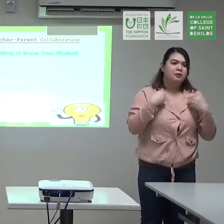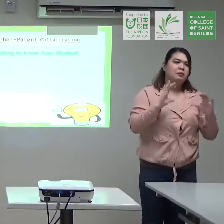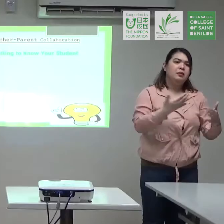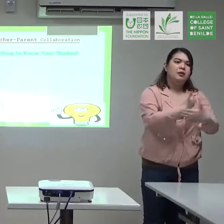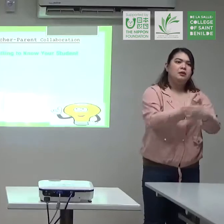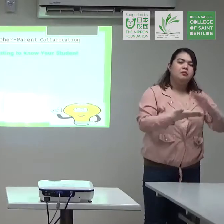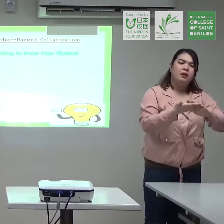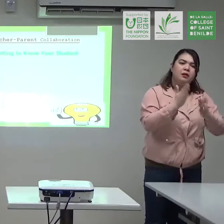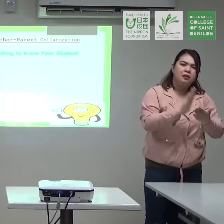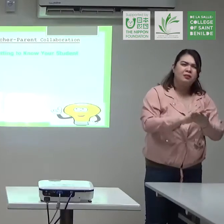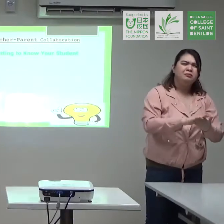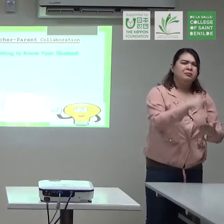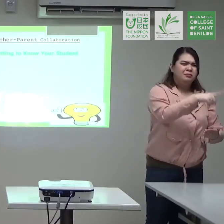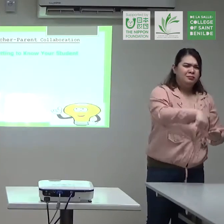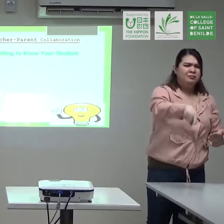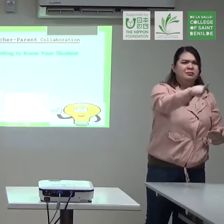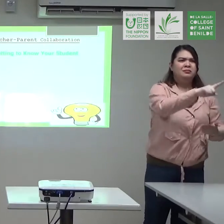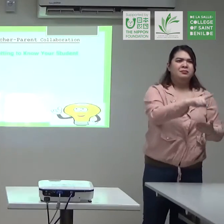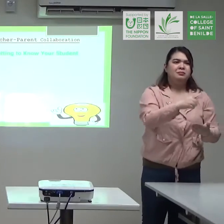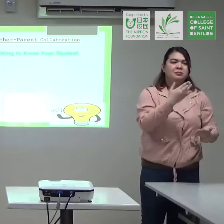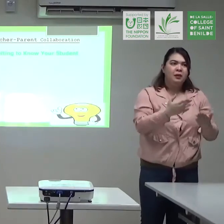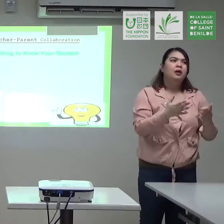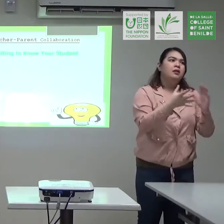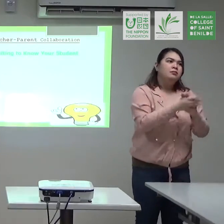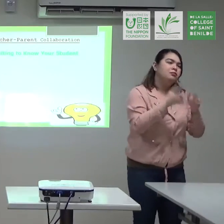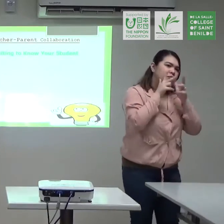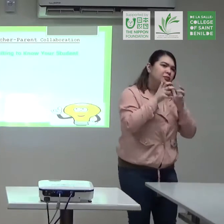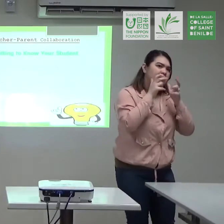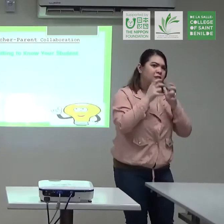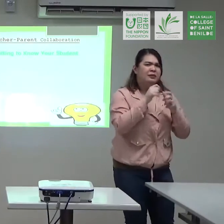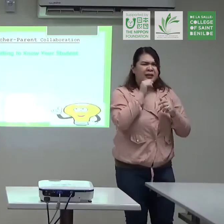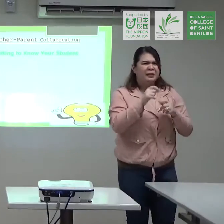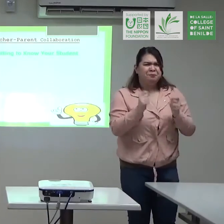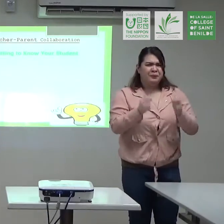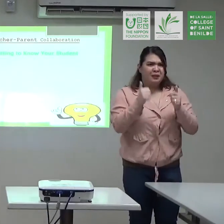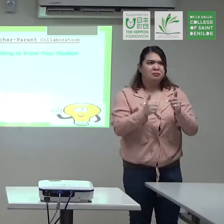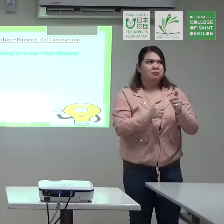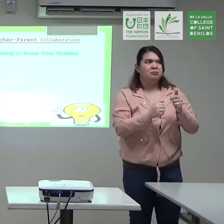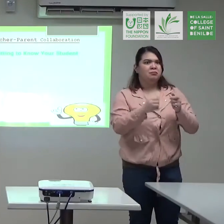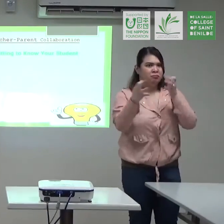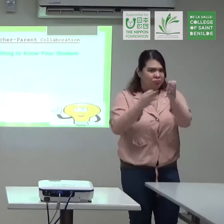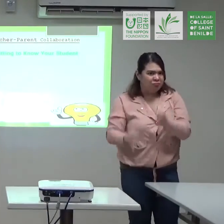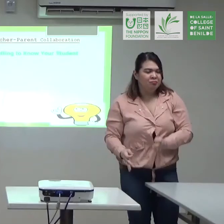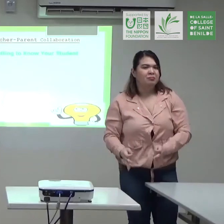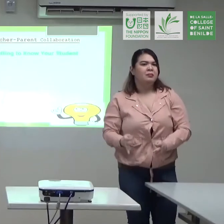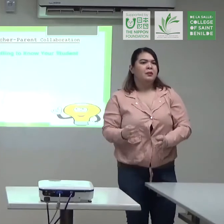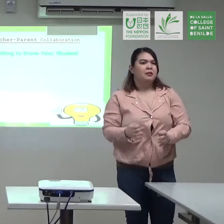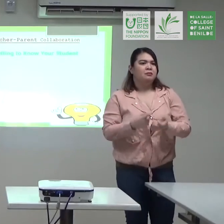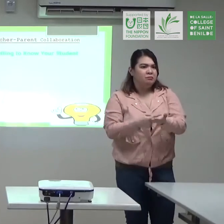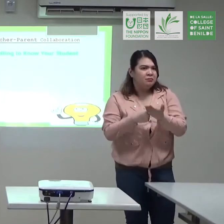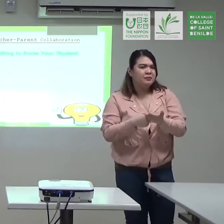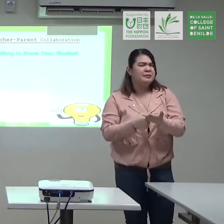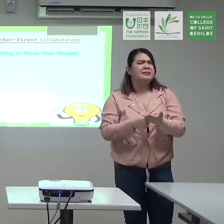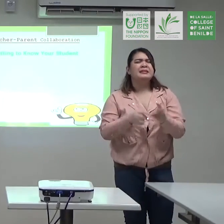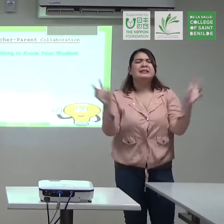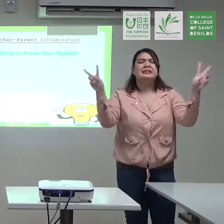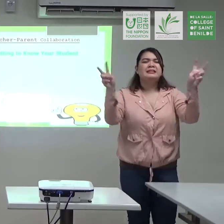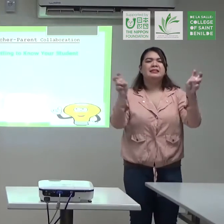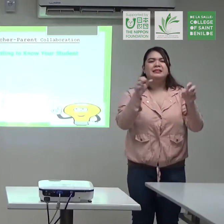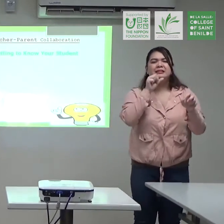you start classes right away? That's not proper. I mean, it's